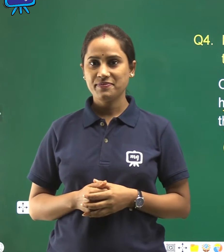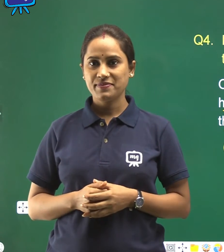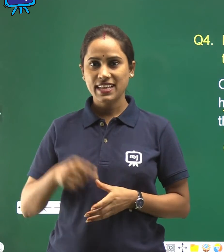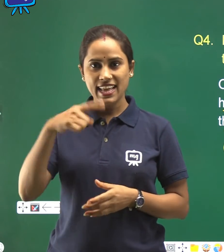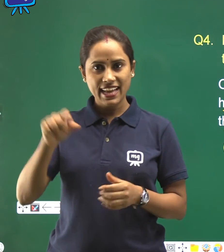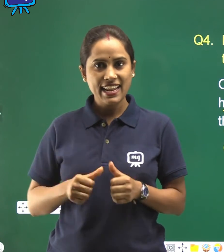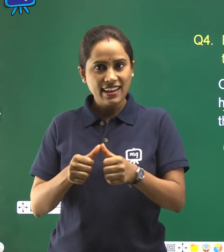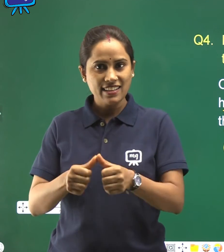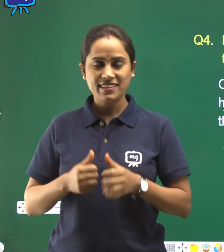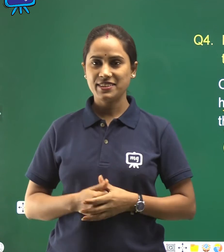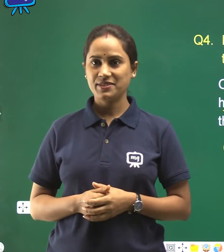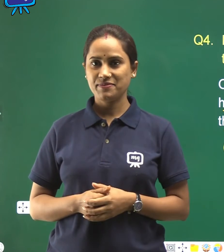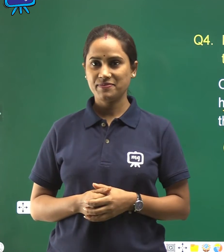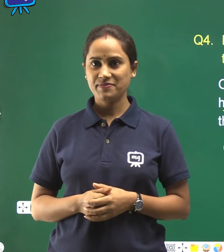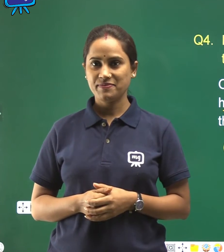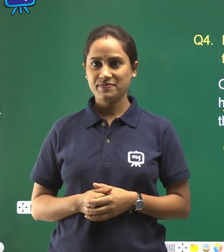Correct answer is